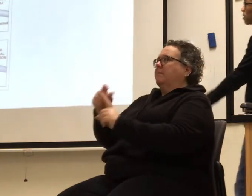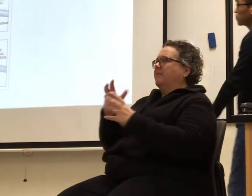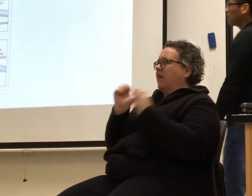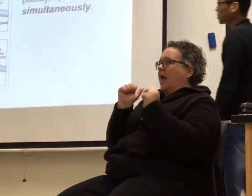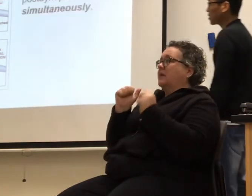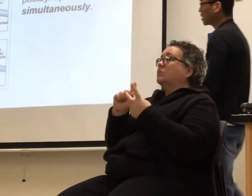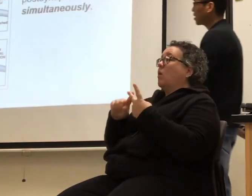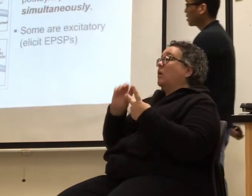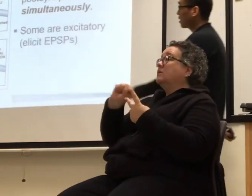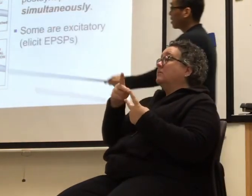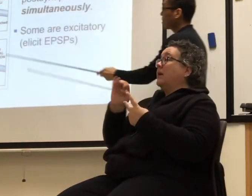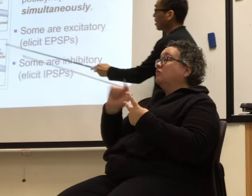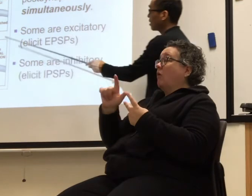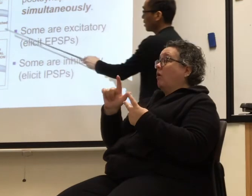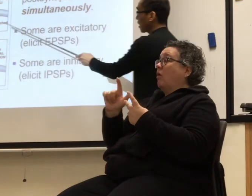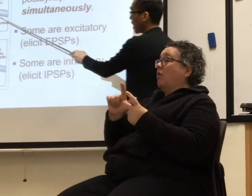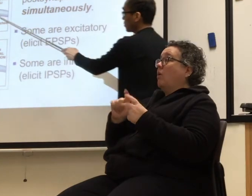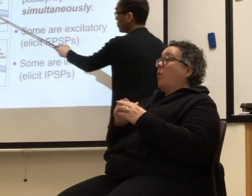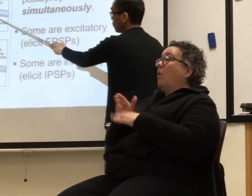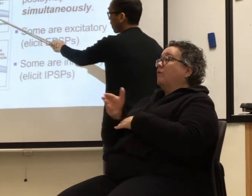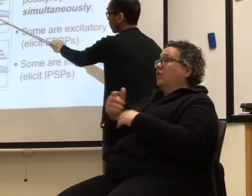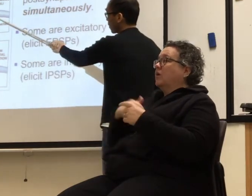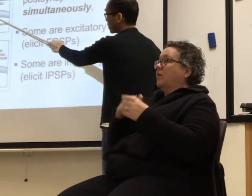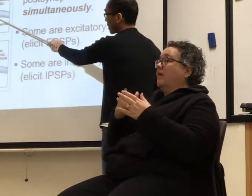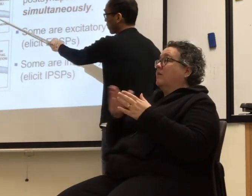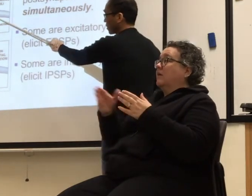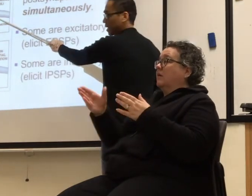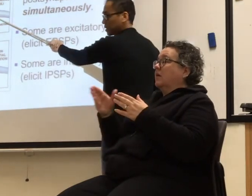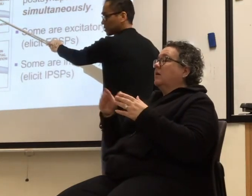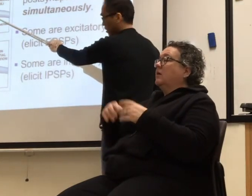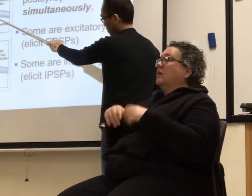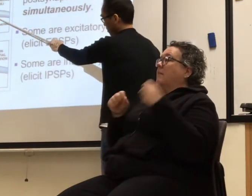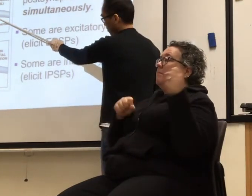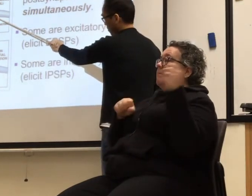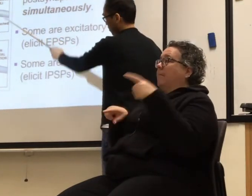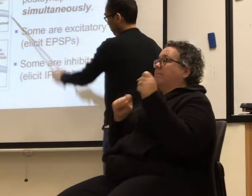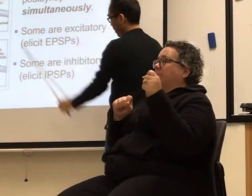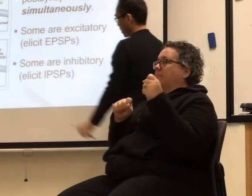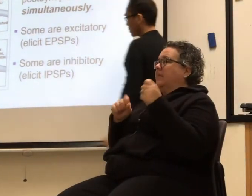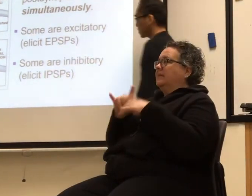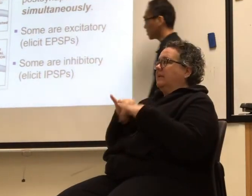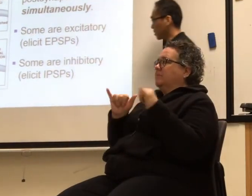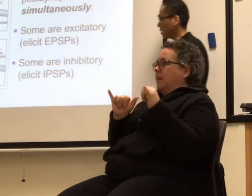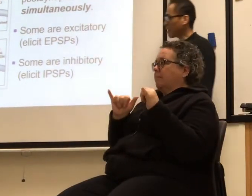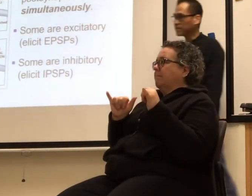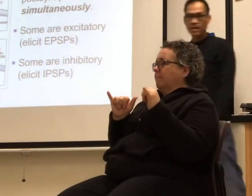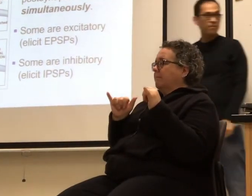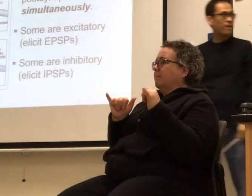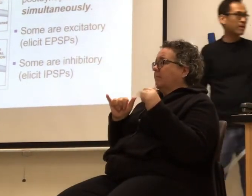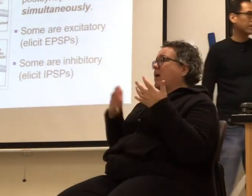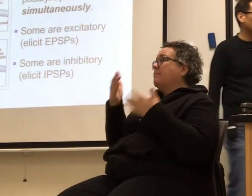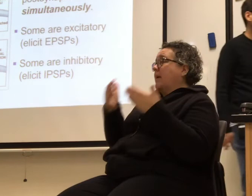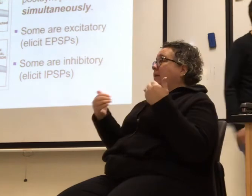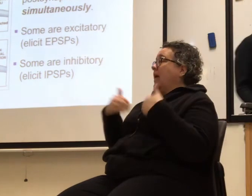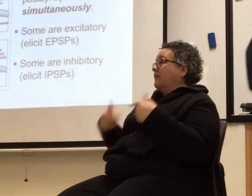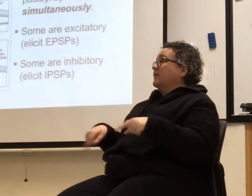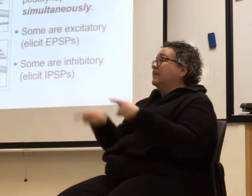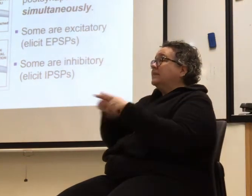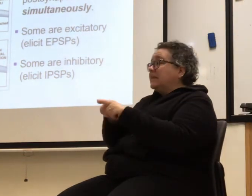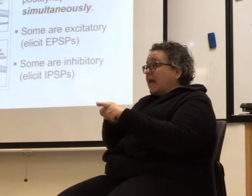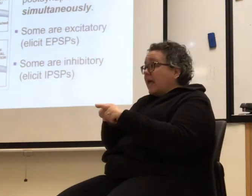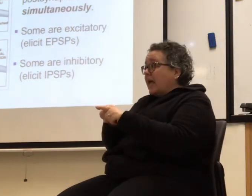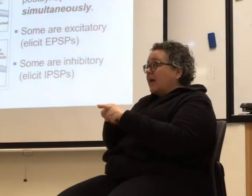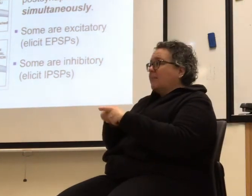or spatially, you got two firing simultaneously, okay, as may have the same effect as one